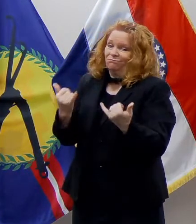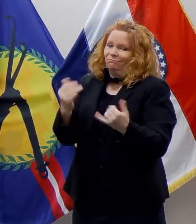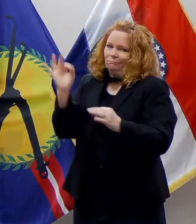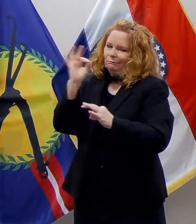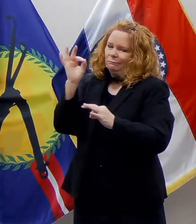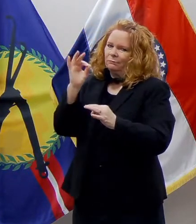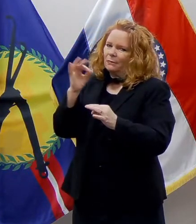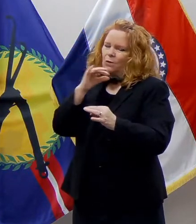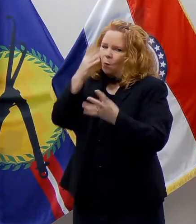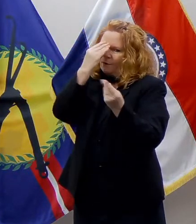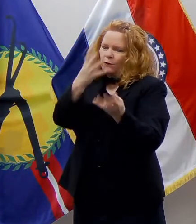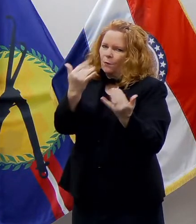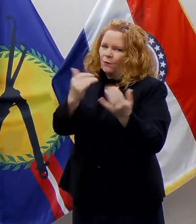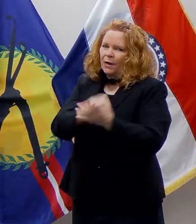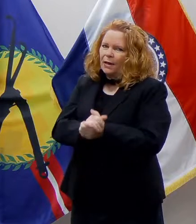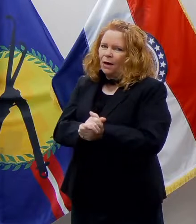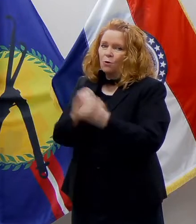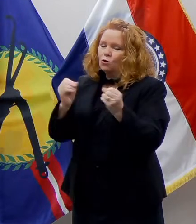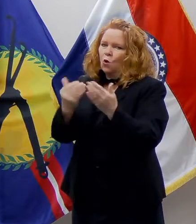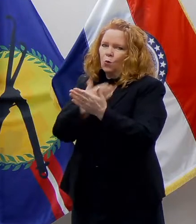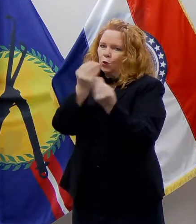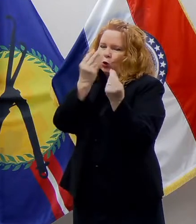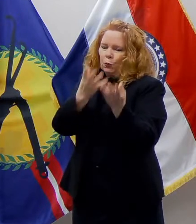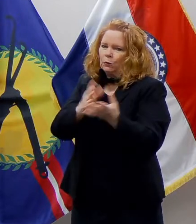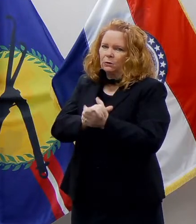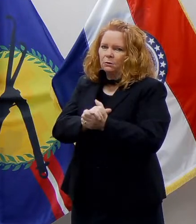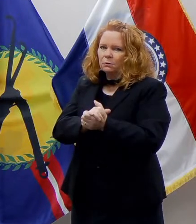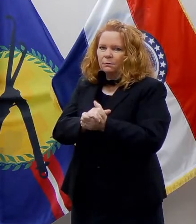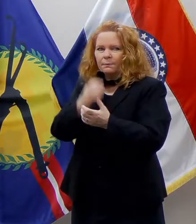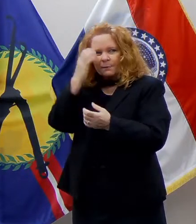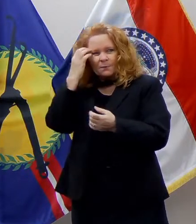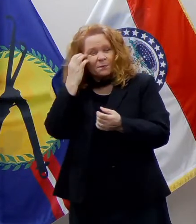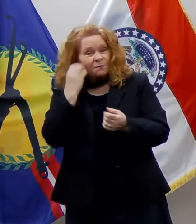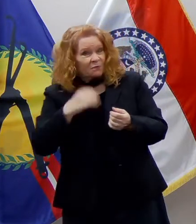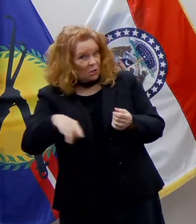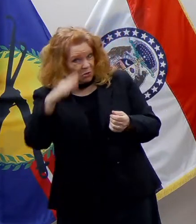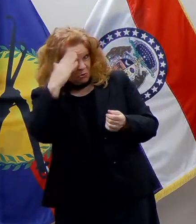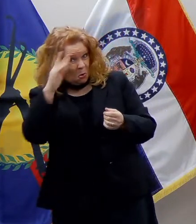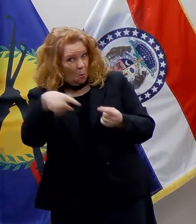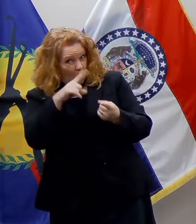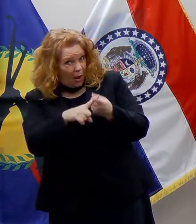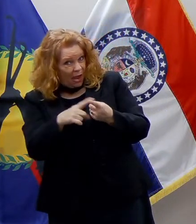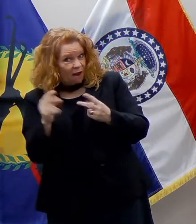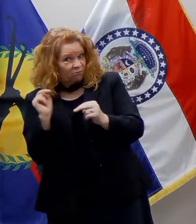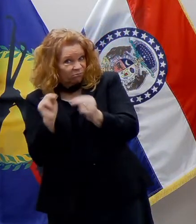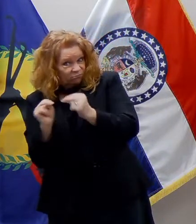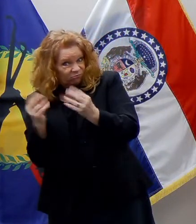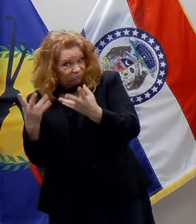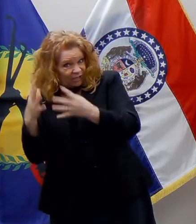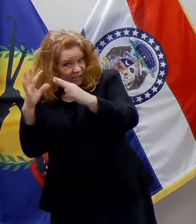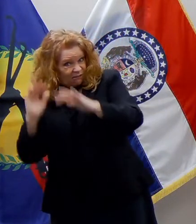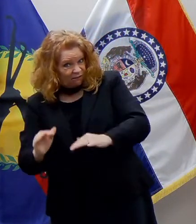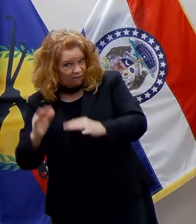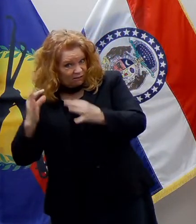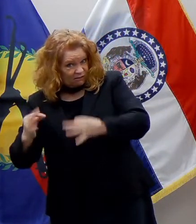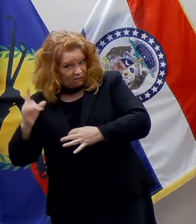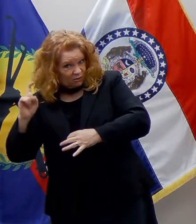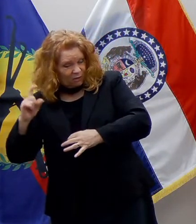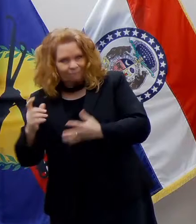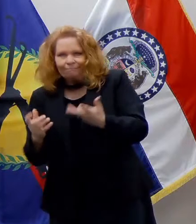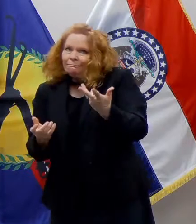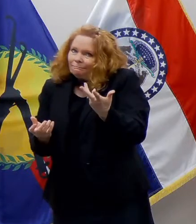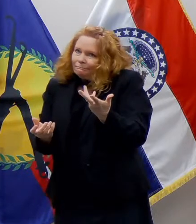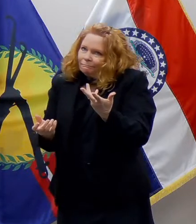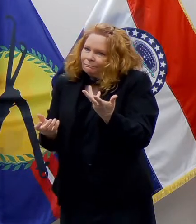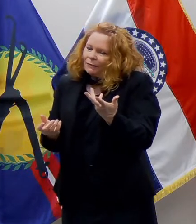you. There's no news yet. Do you have an expectation of when the negotiations may conclude? They could take a